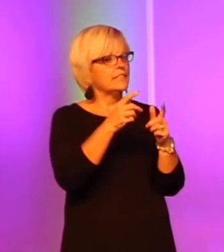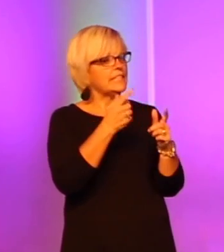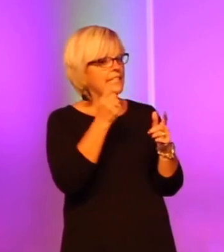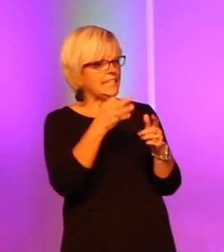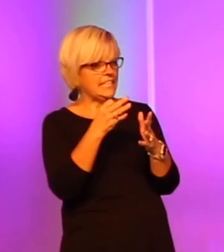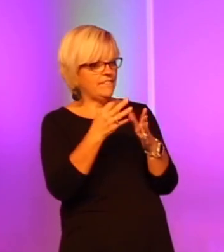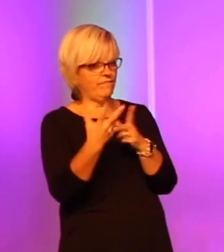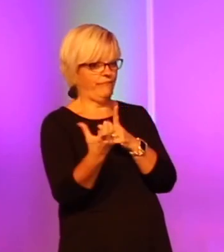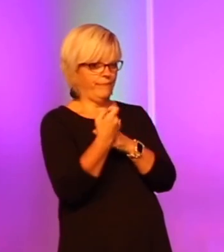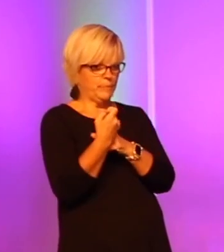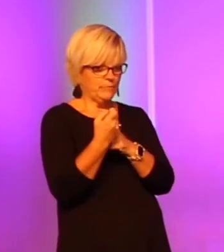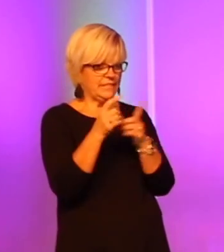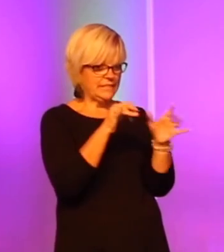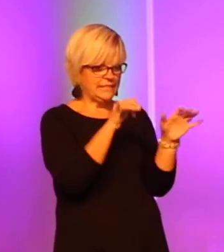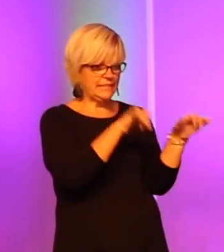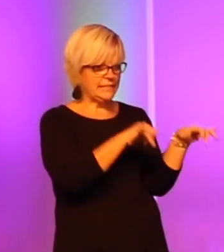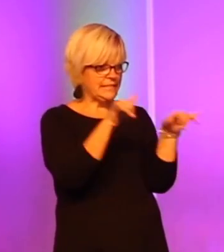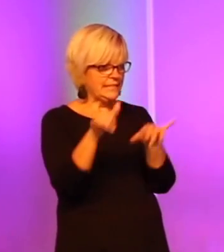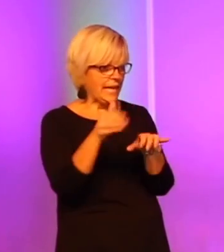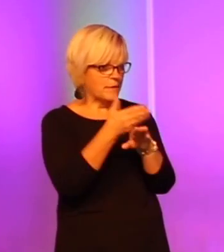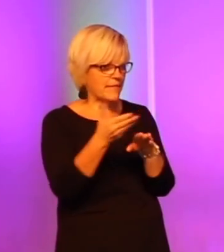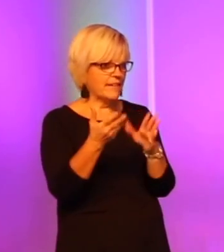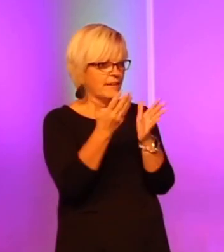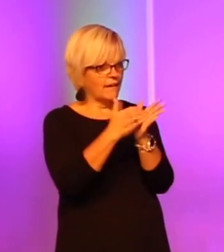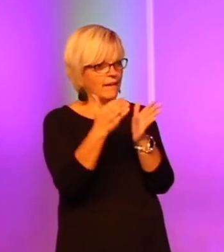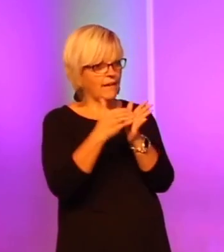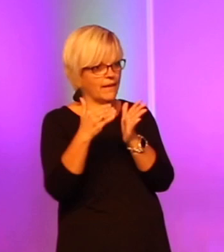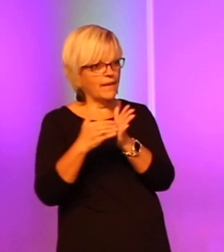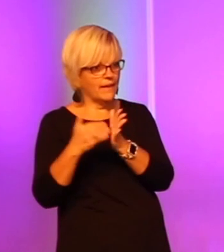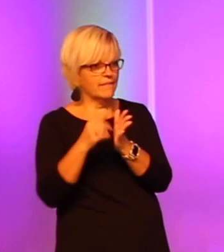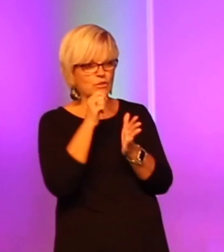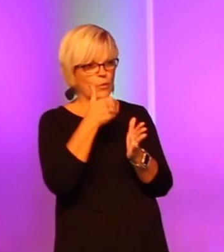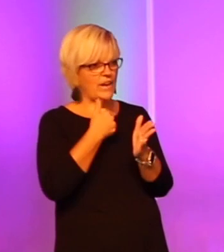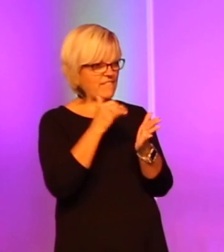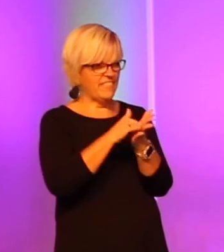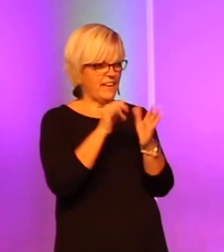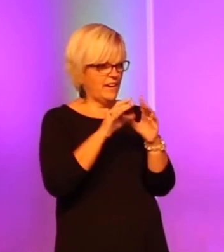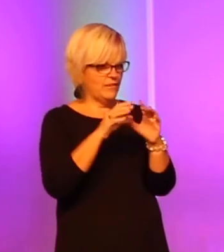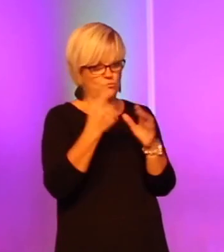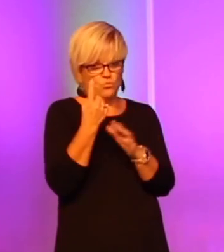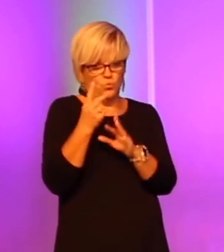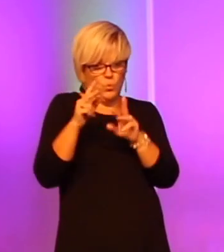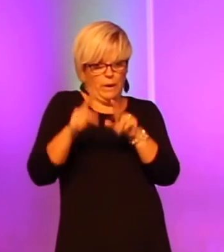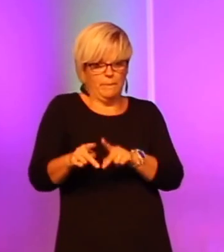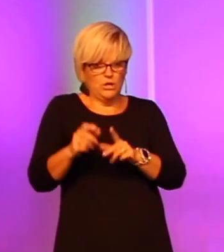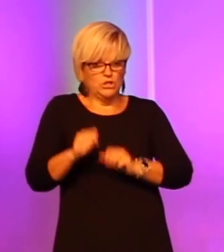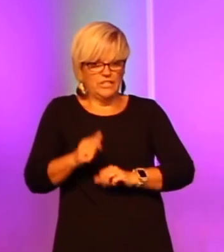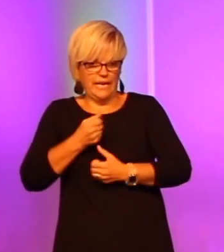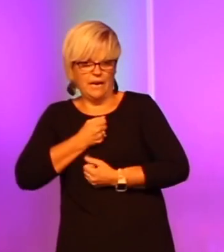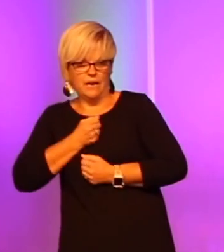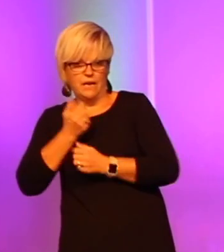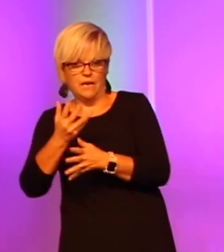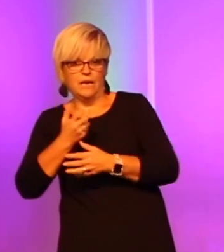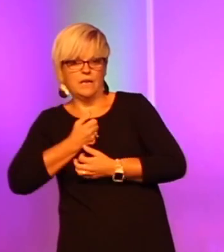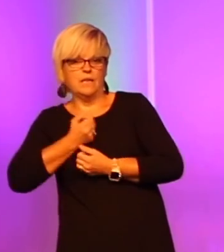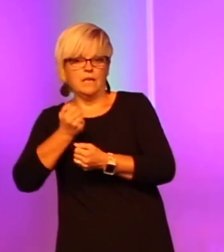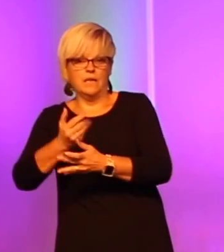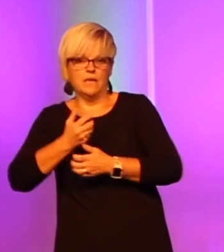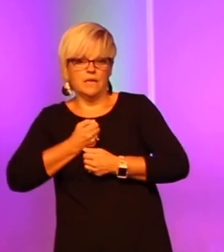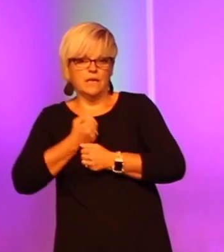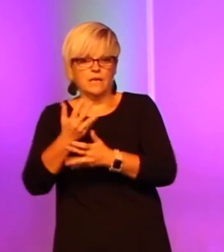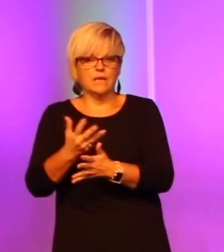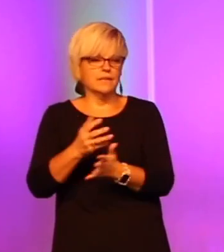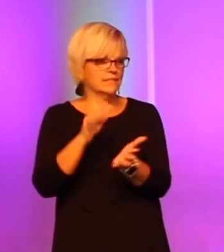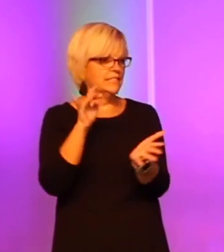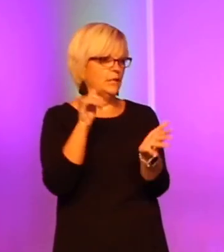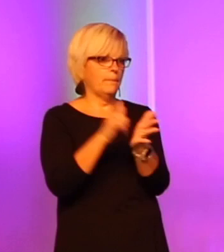in the same area, if I don't have that core group or even that one person to share that with, it's going to be, I would say,